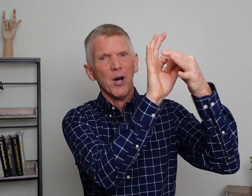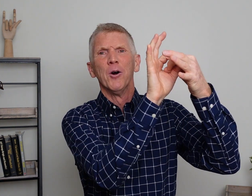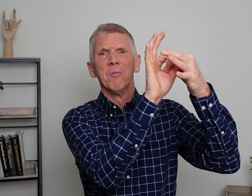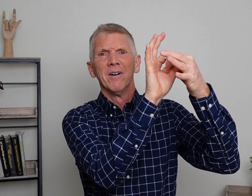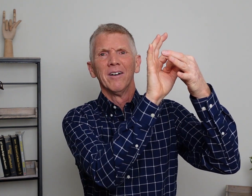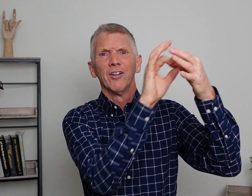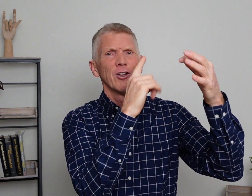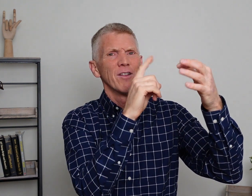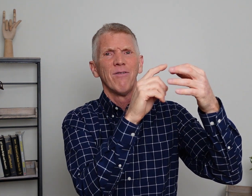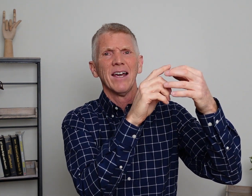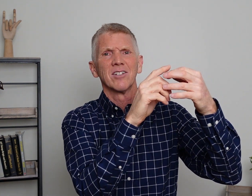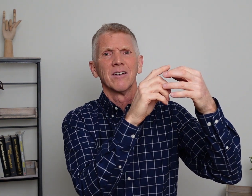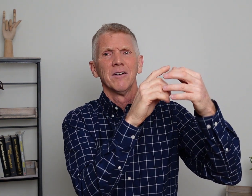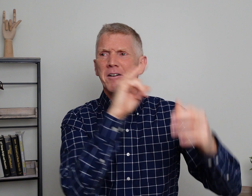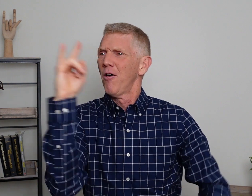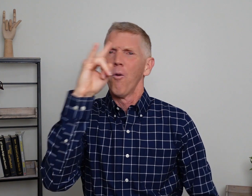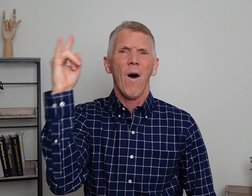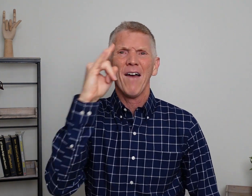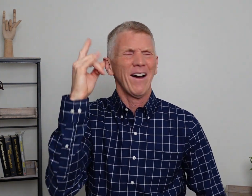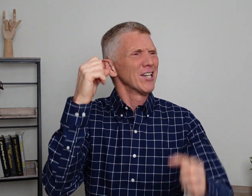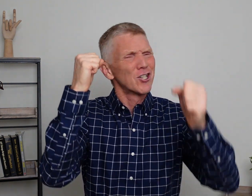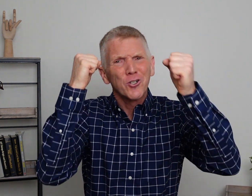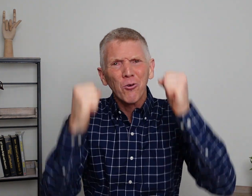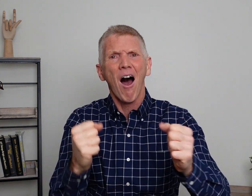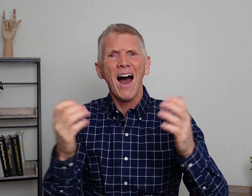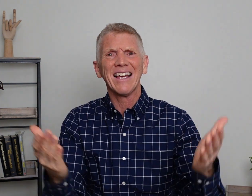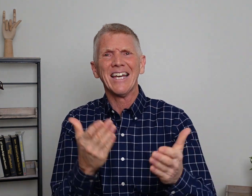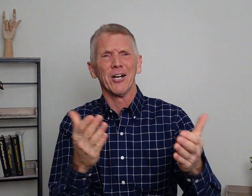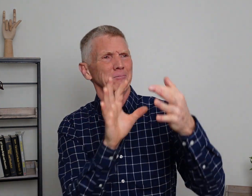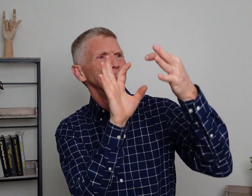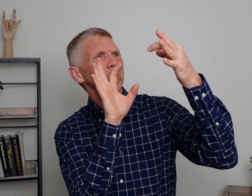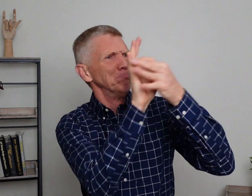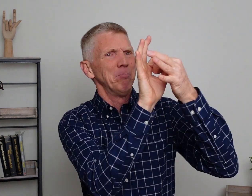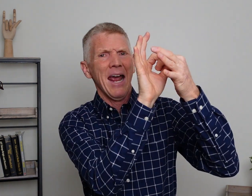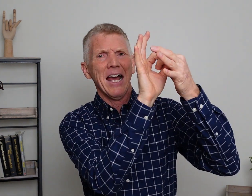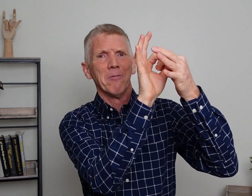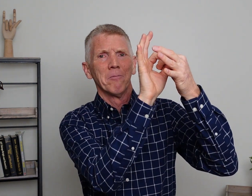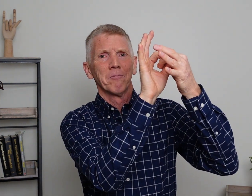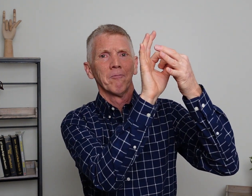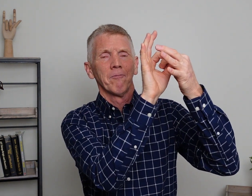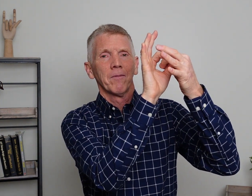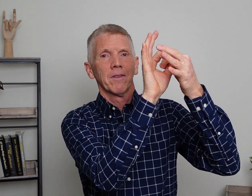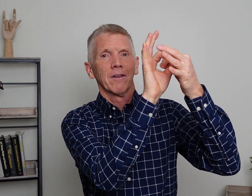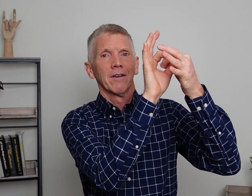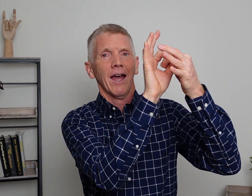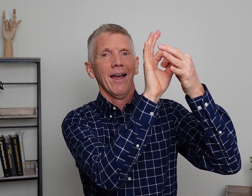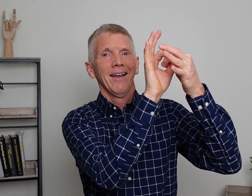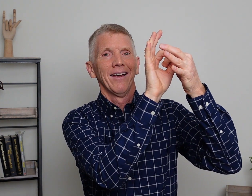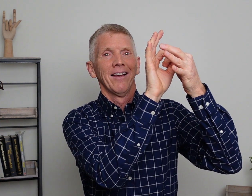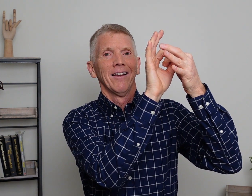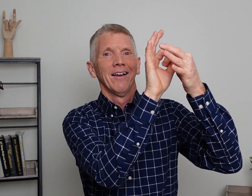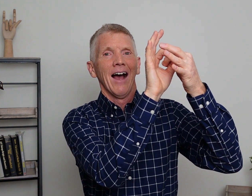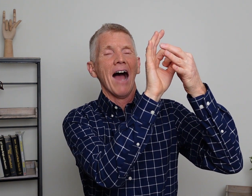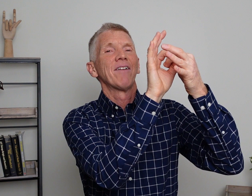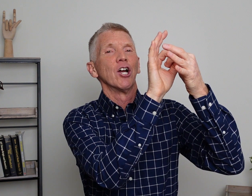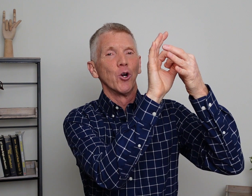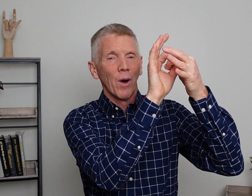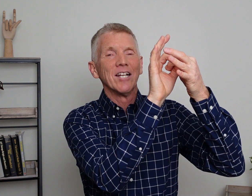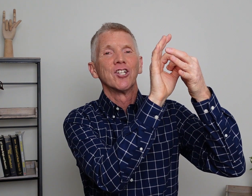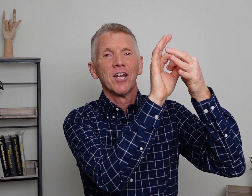Boom. Look at the face. Wi-Fi is strong here. Bam. Okay? I've got a great signal